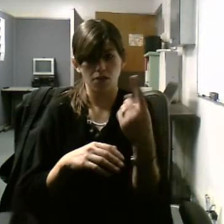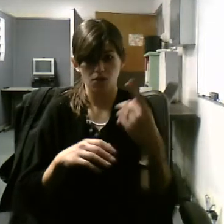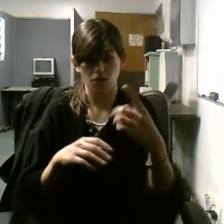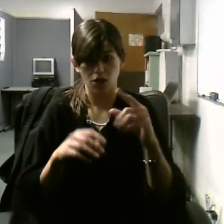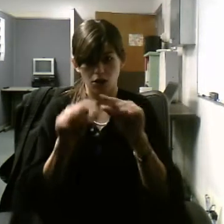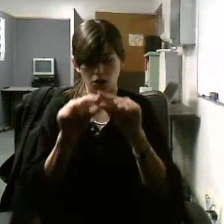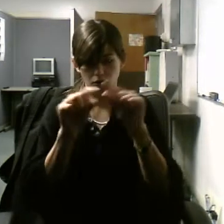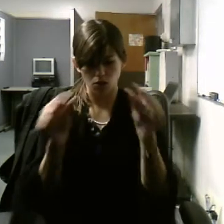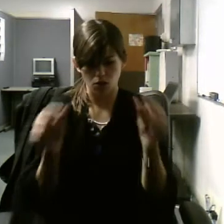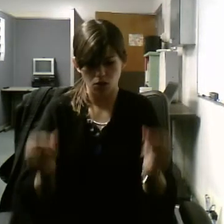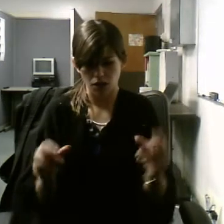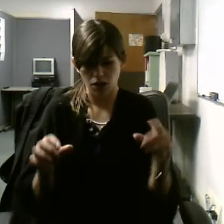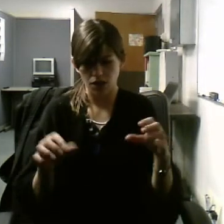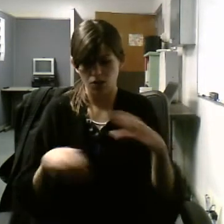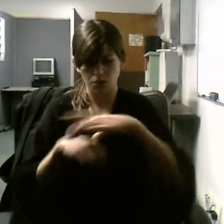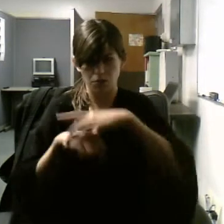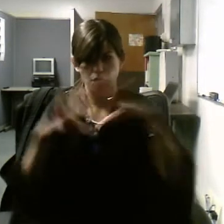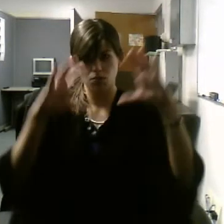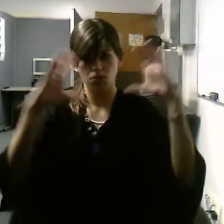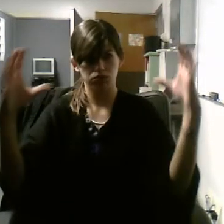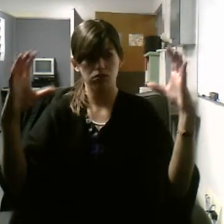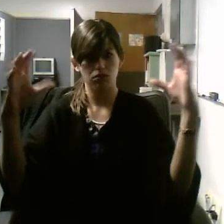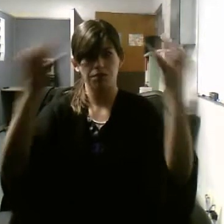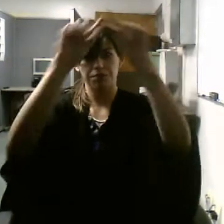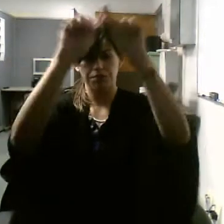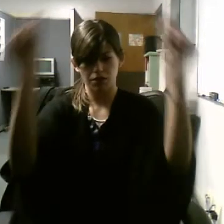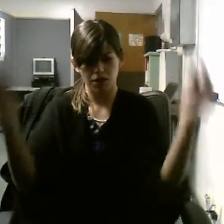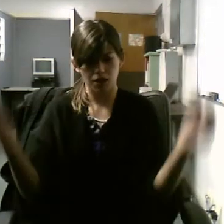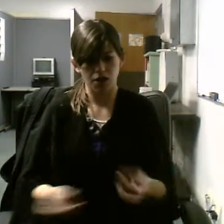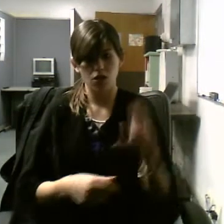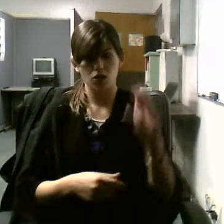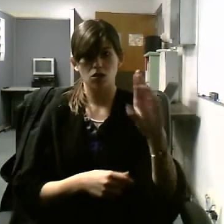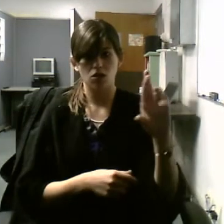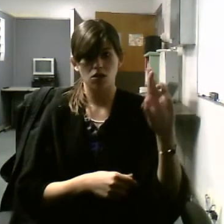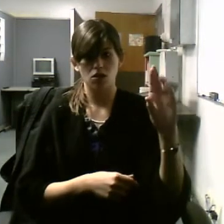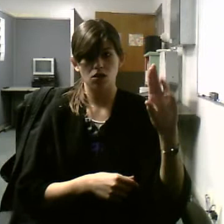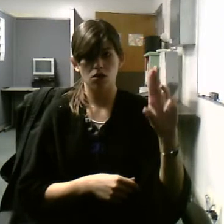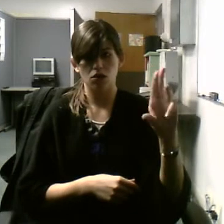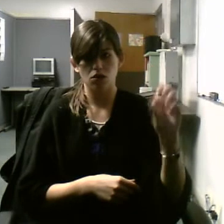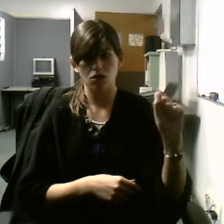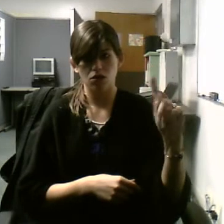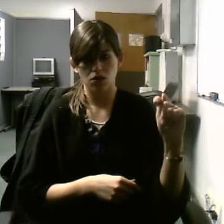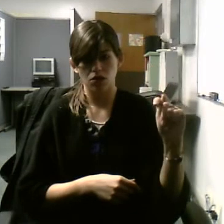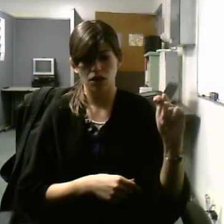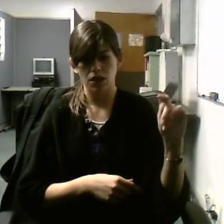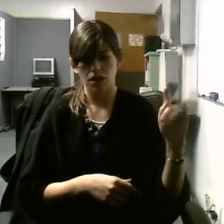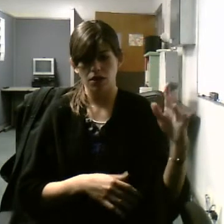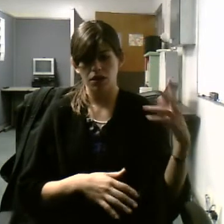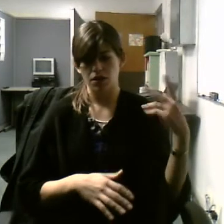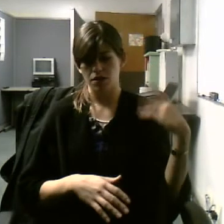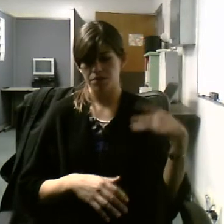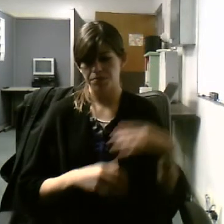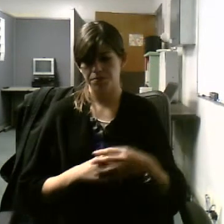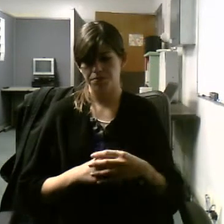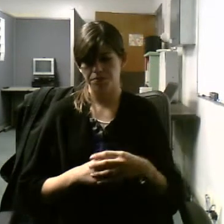study Earth. And this is done by measuring the speed of something called the seismic wave. And seismic waves